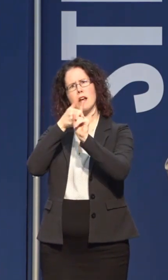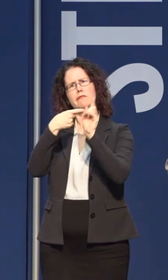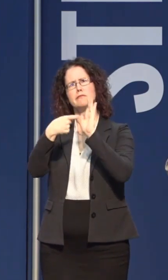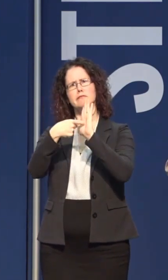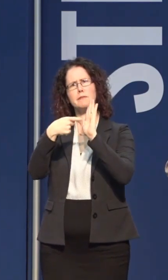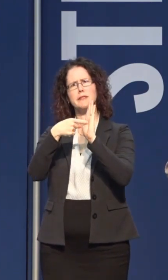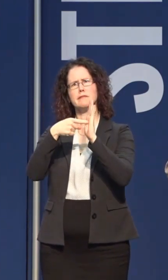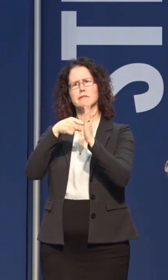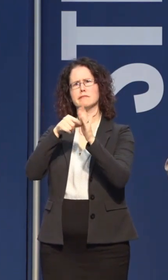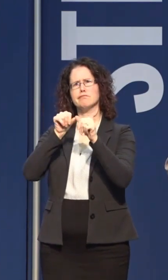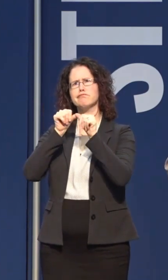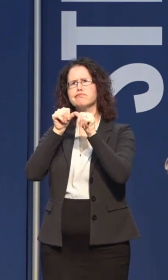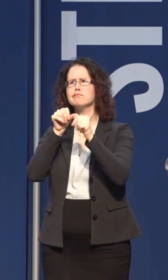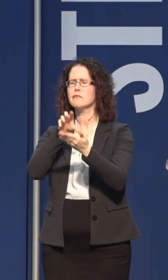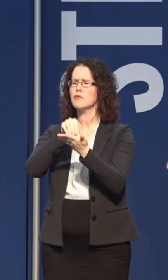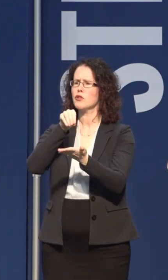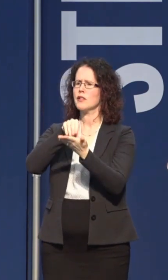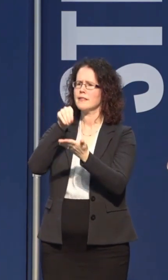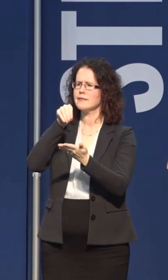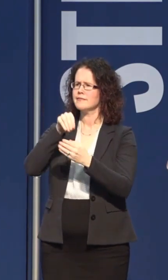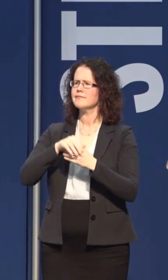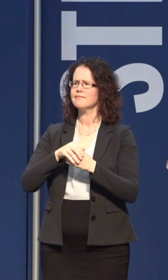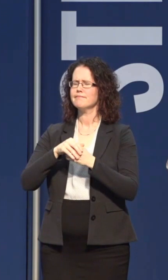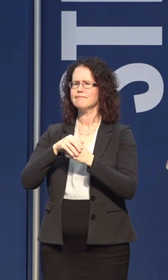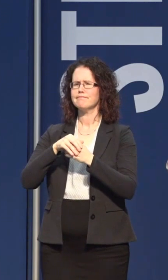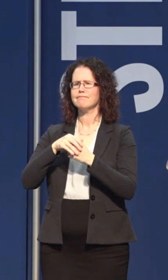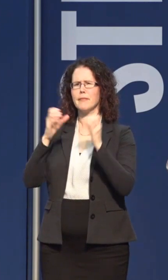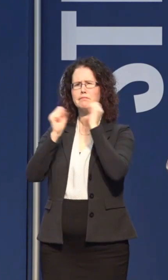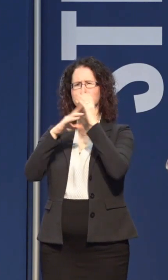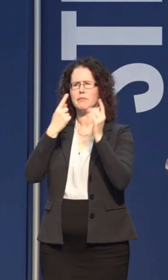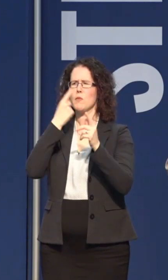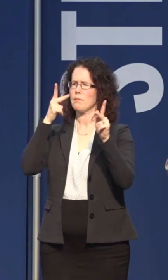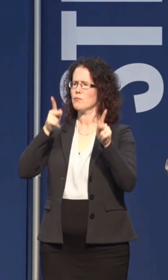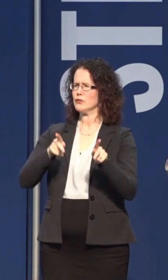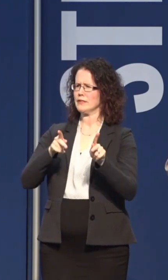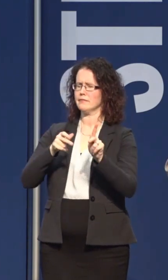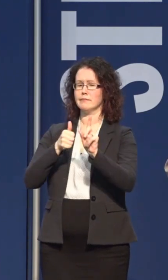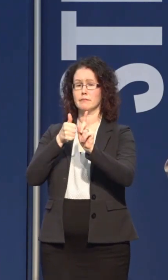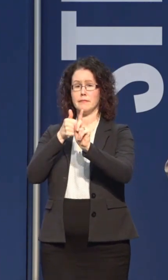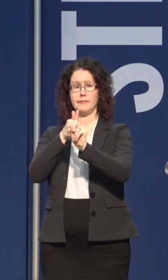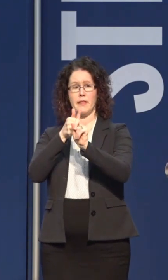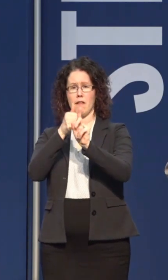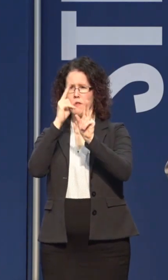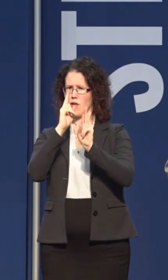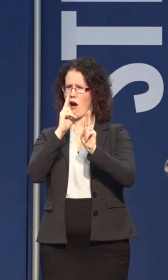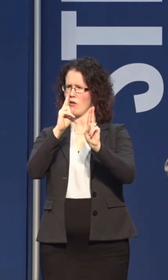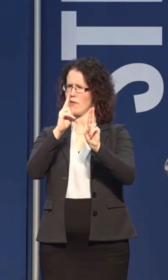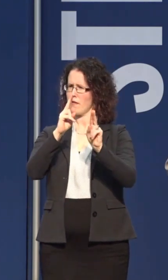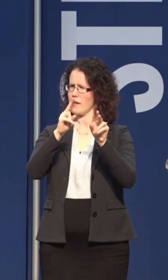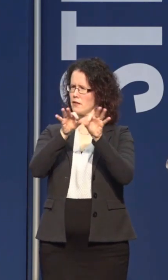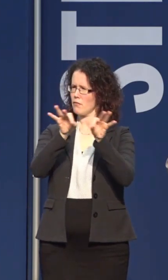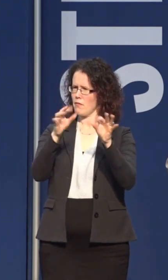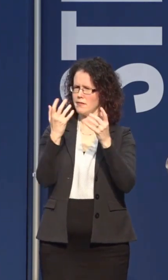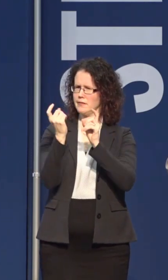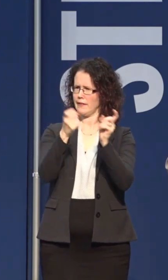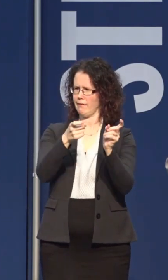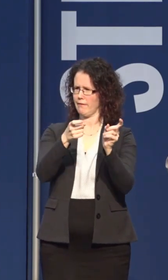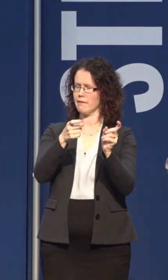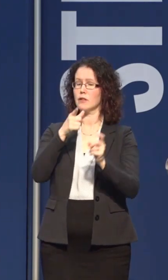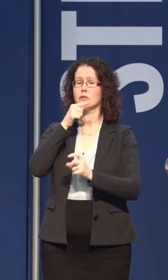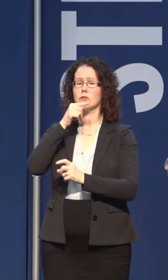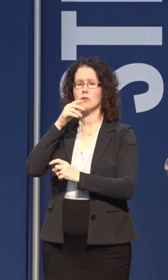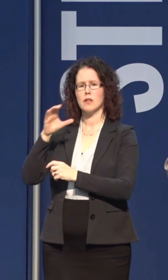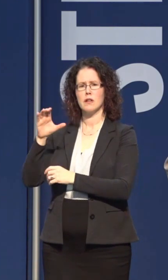was a recipient of an NSCC honorary diploma a couple years ago, and that person was Canadian astronaut Colonel